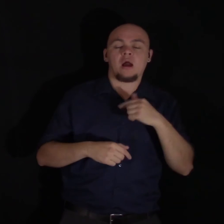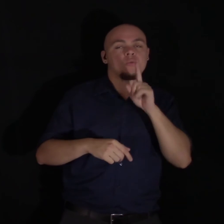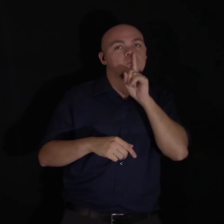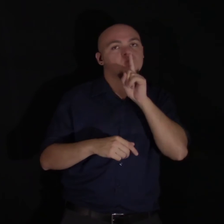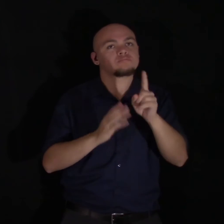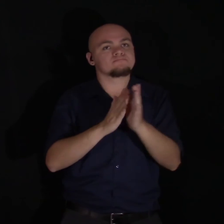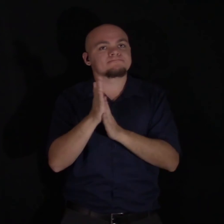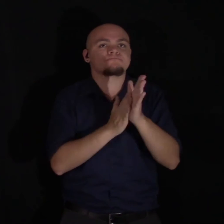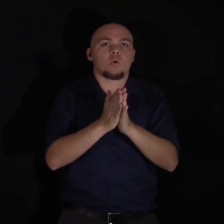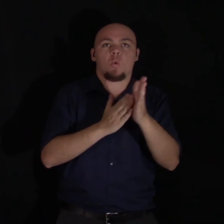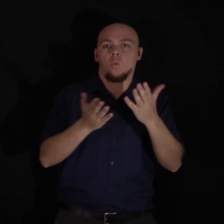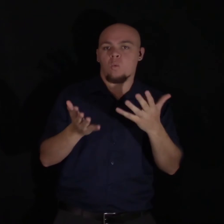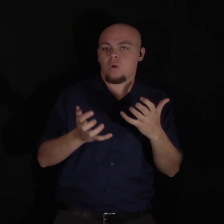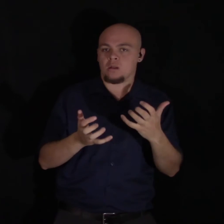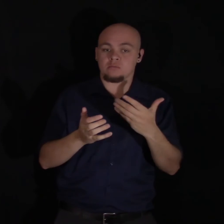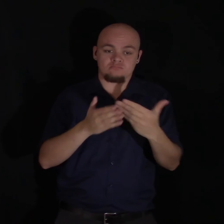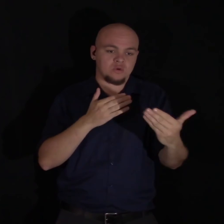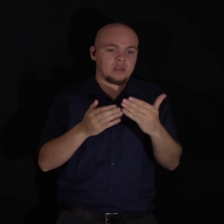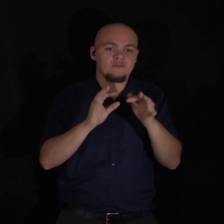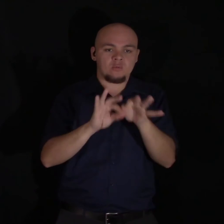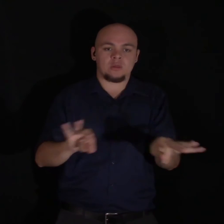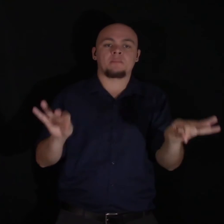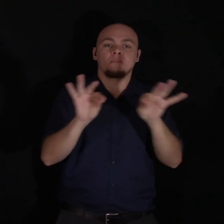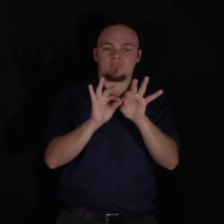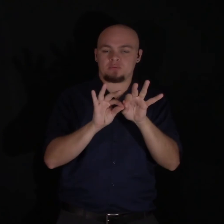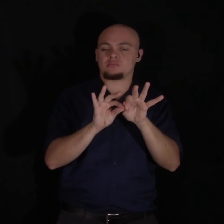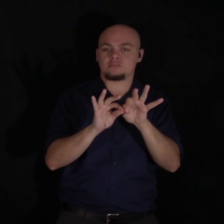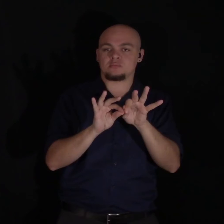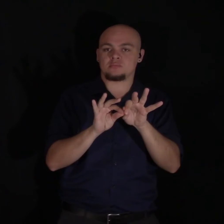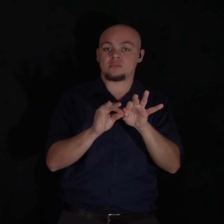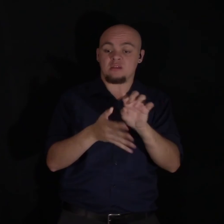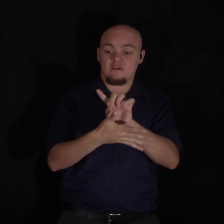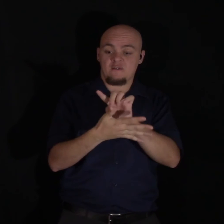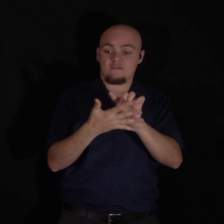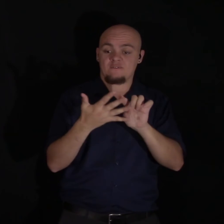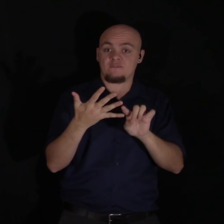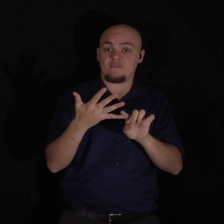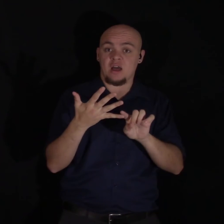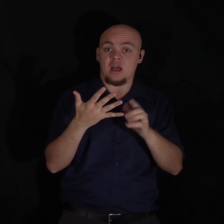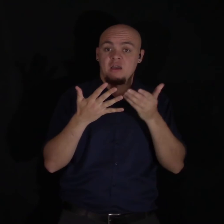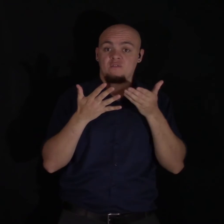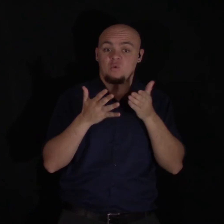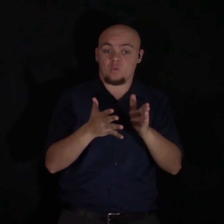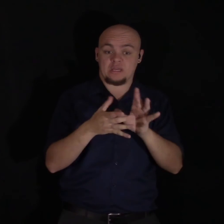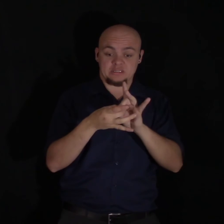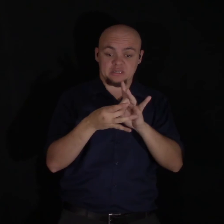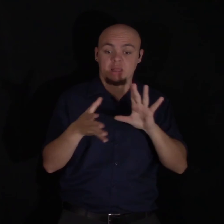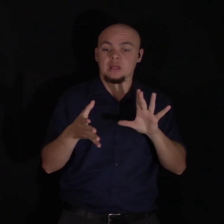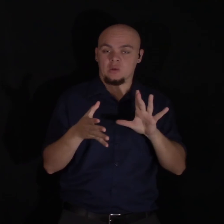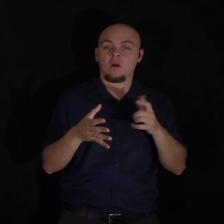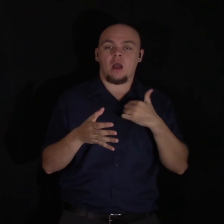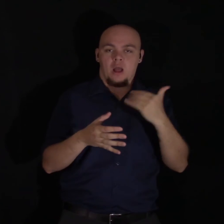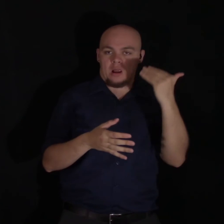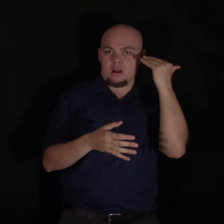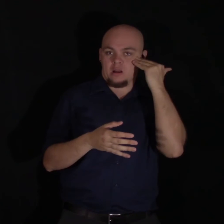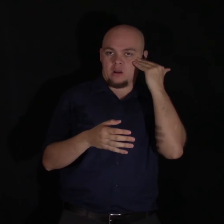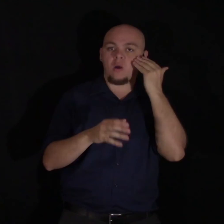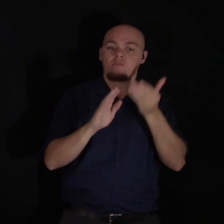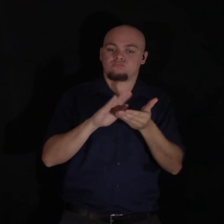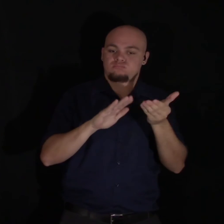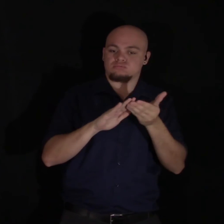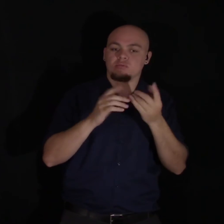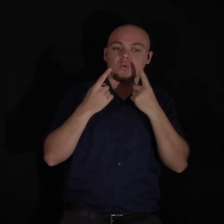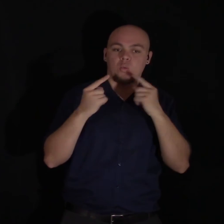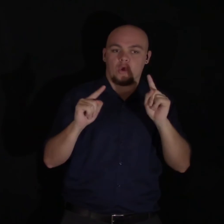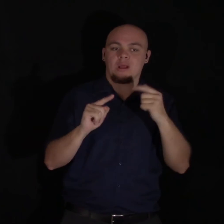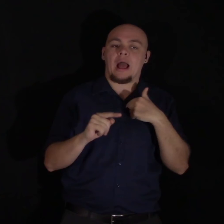wanted and for what mattered most. Here are 5 ways to let go I know work, because I still use them